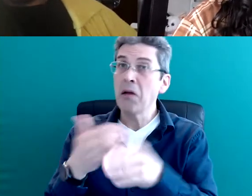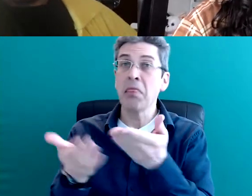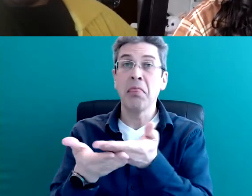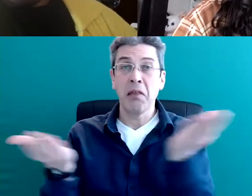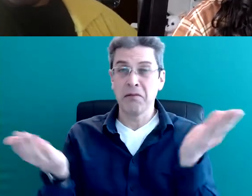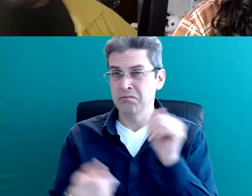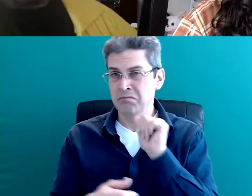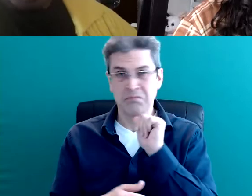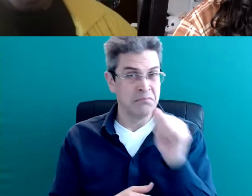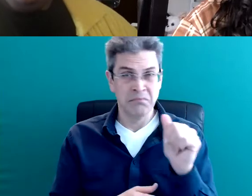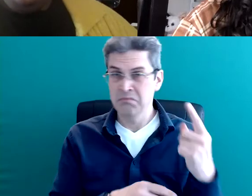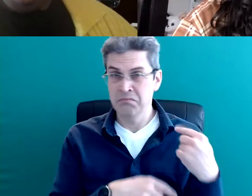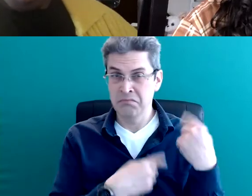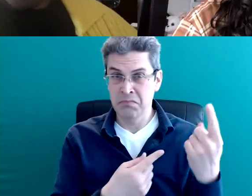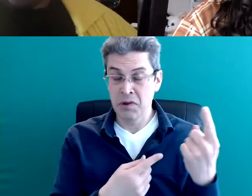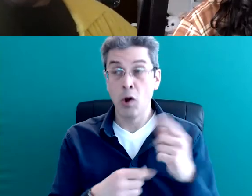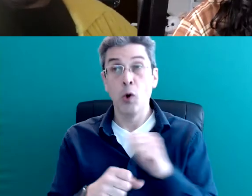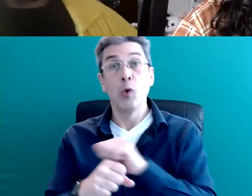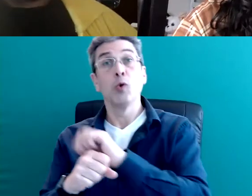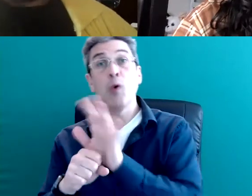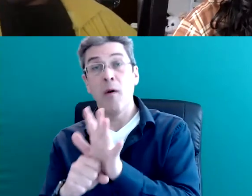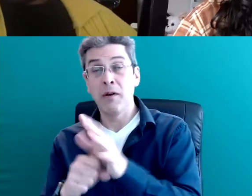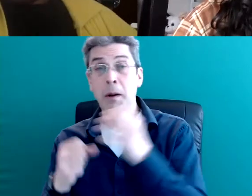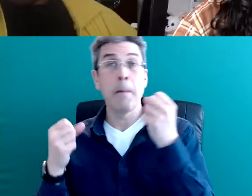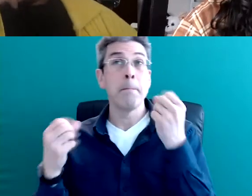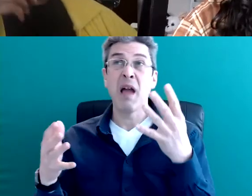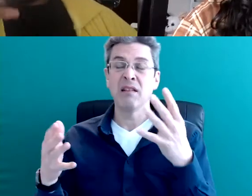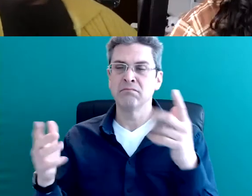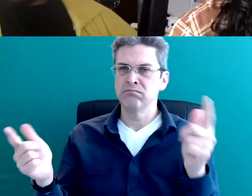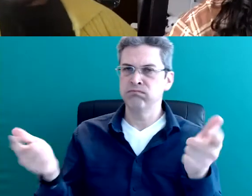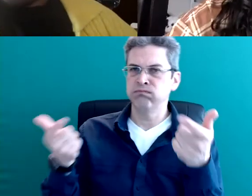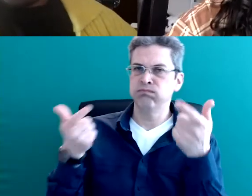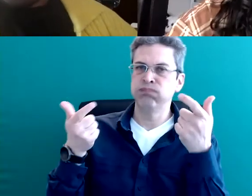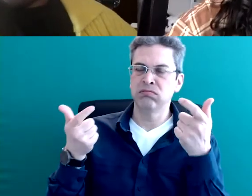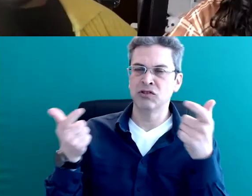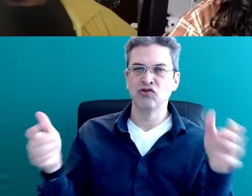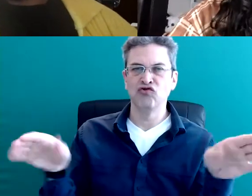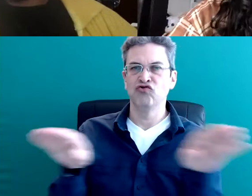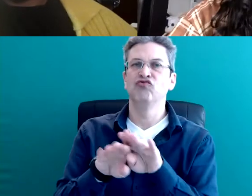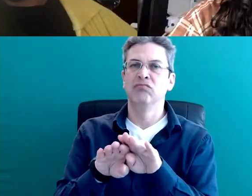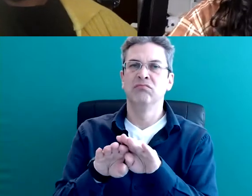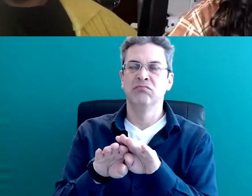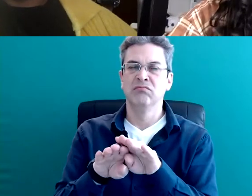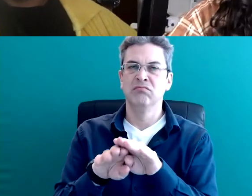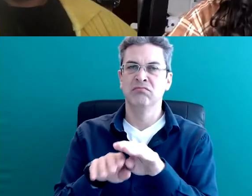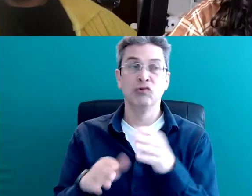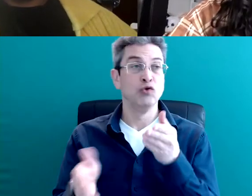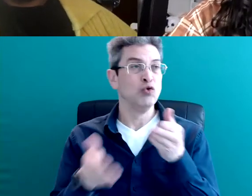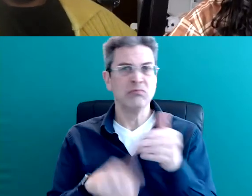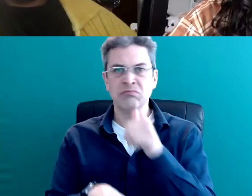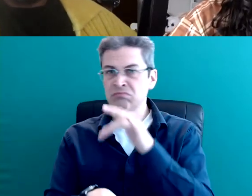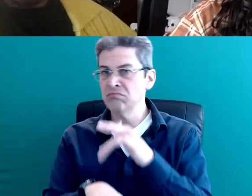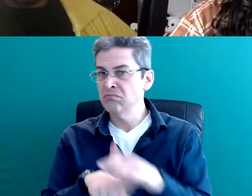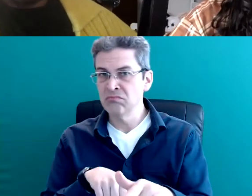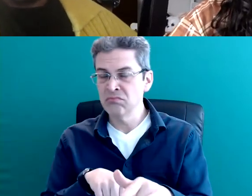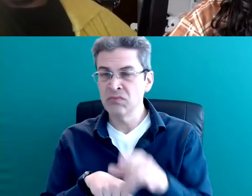a lot of those services just stopped for them. Like a lot of the services like just did not exist anymore. That included, you know,